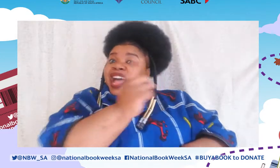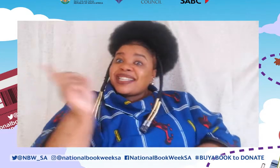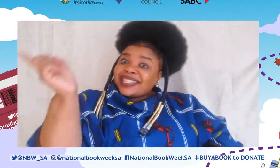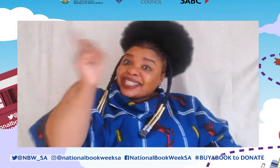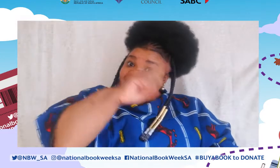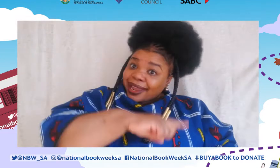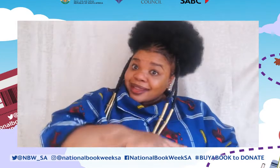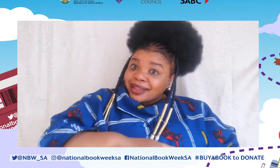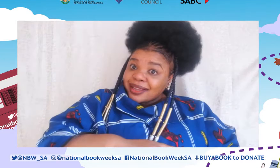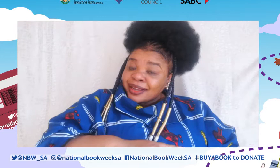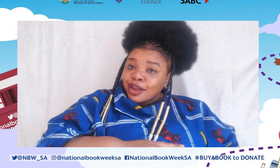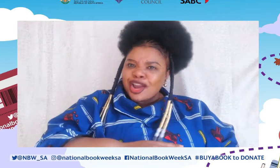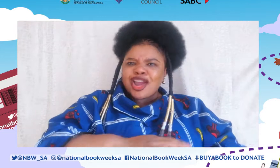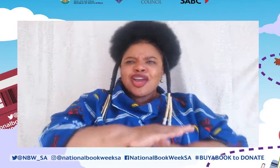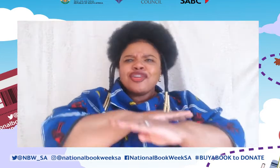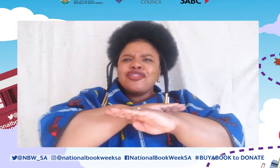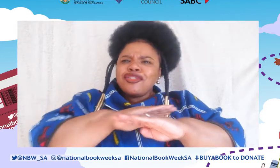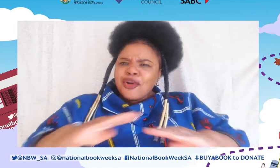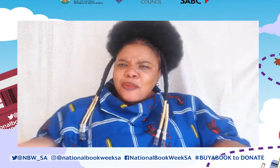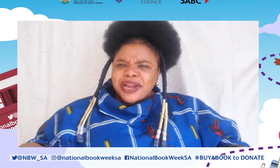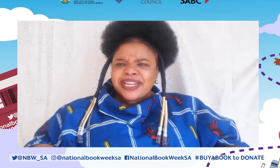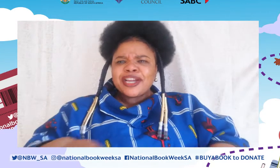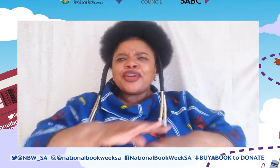From that day,